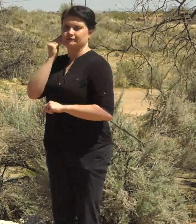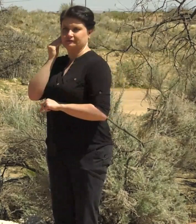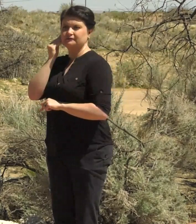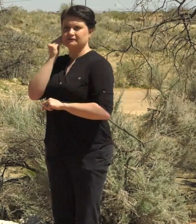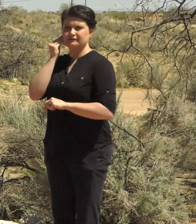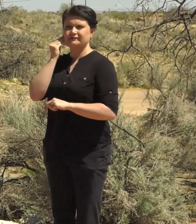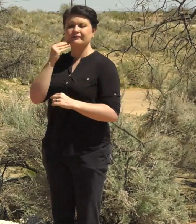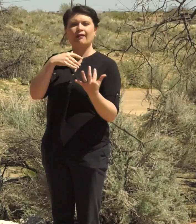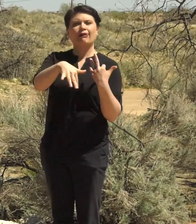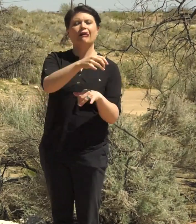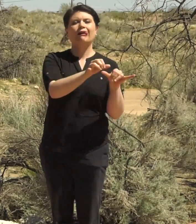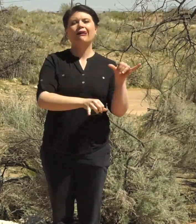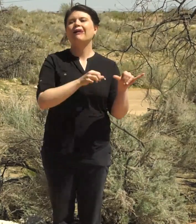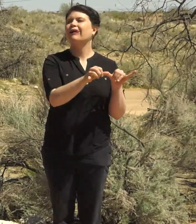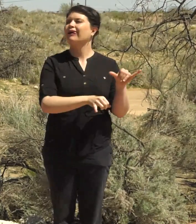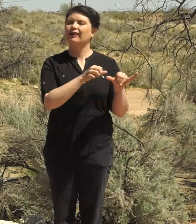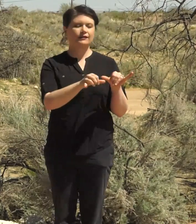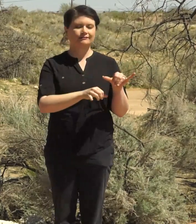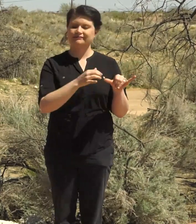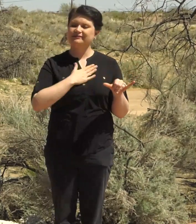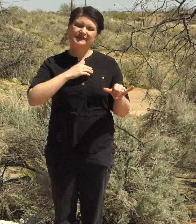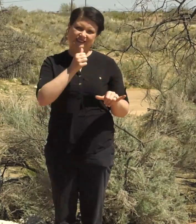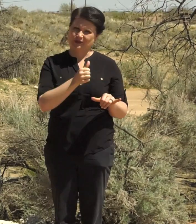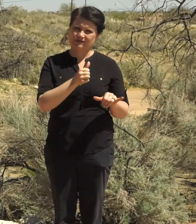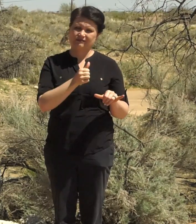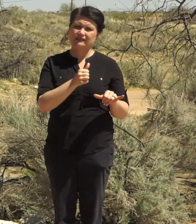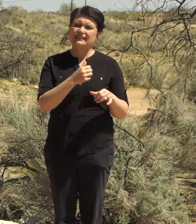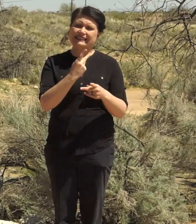home and maintain your safety there.